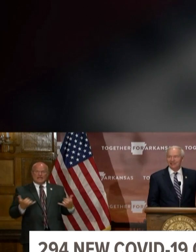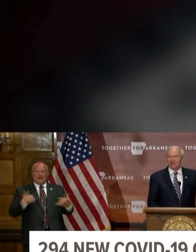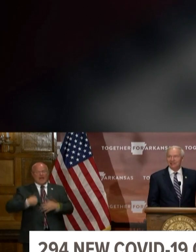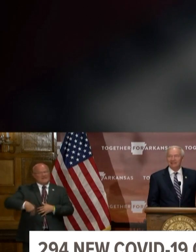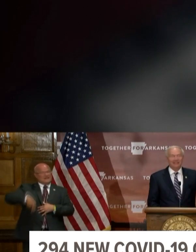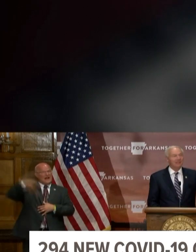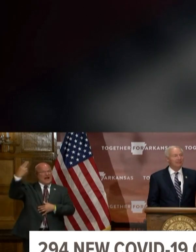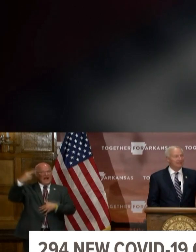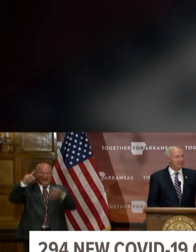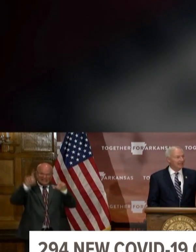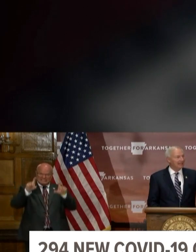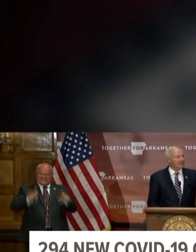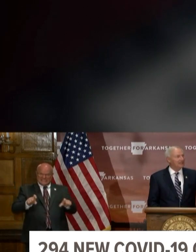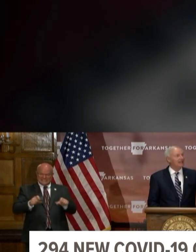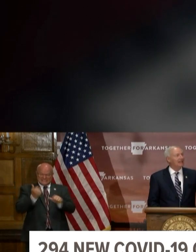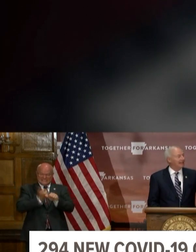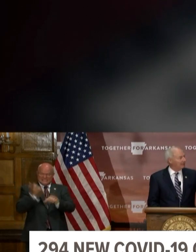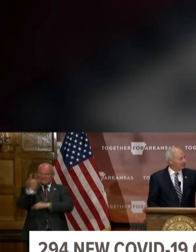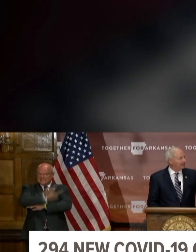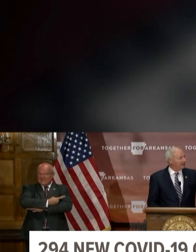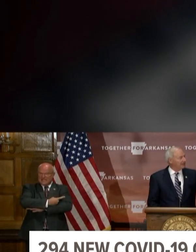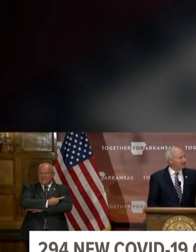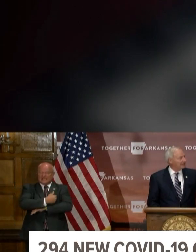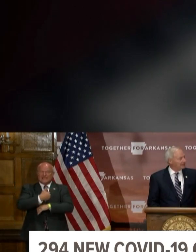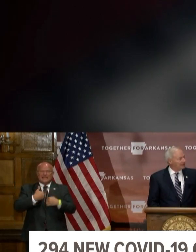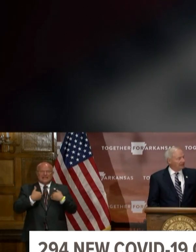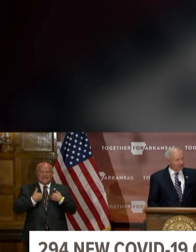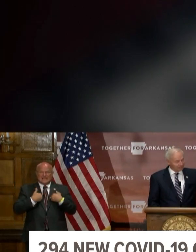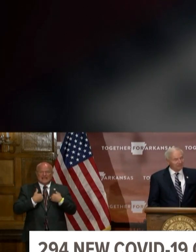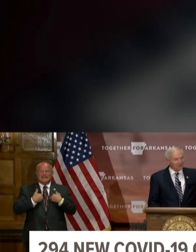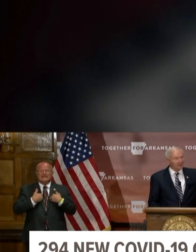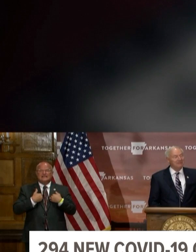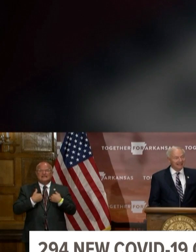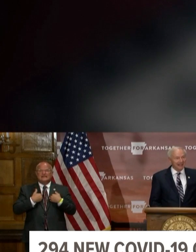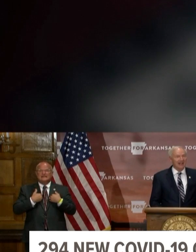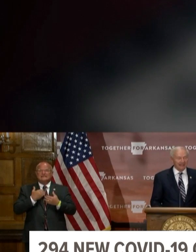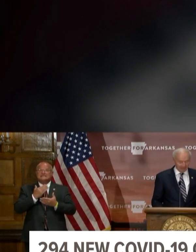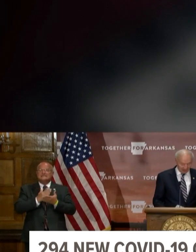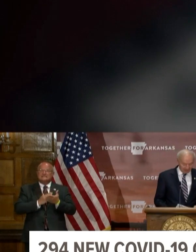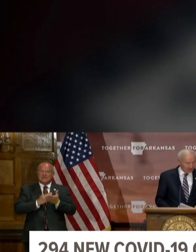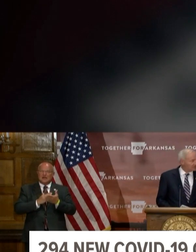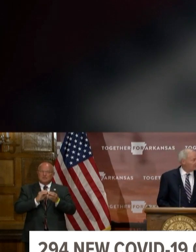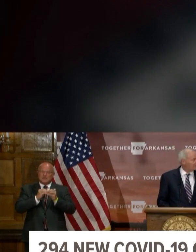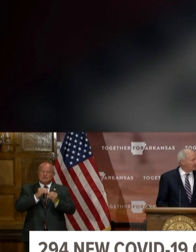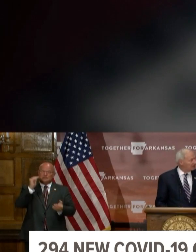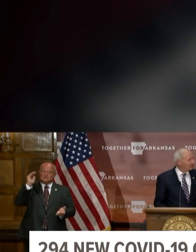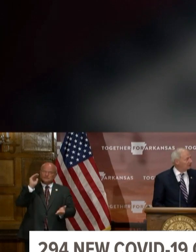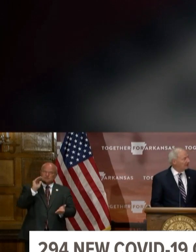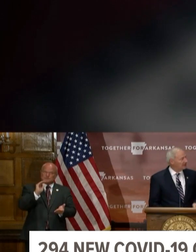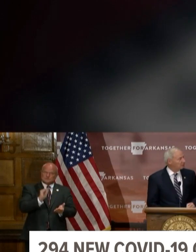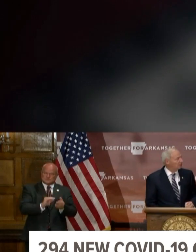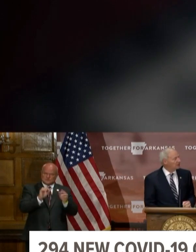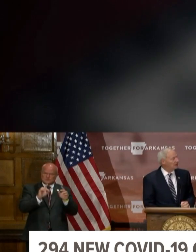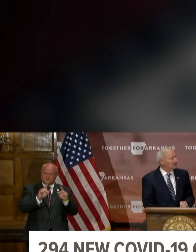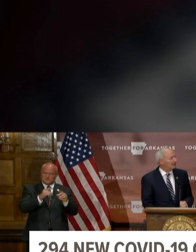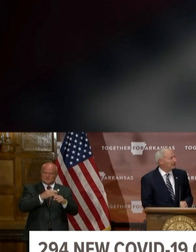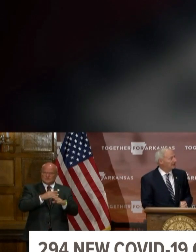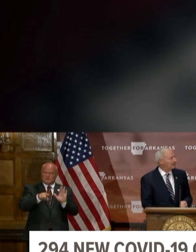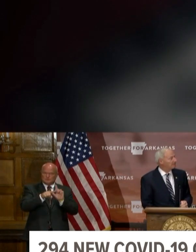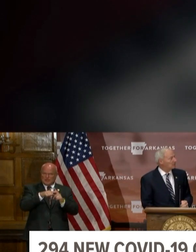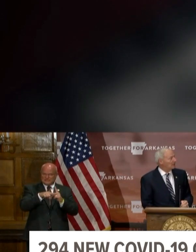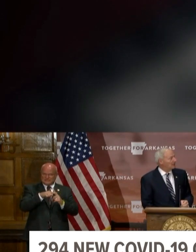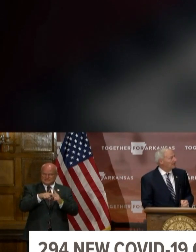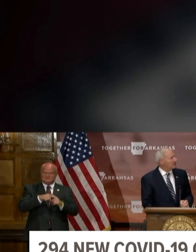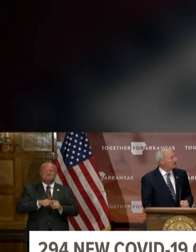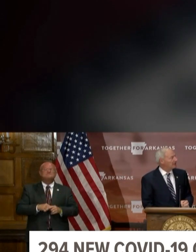high testing in each of these days, and we've had some declining numbers. You go to the next one, you see